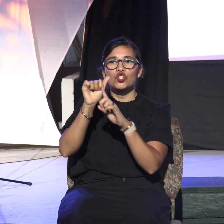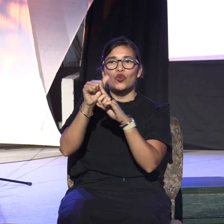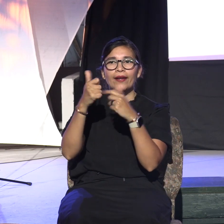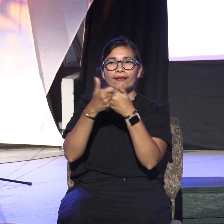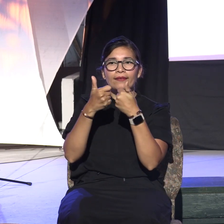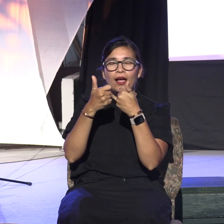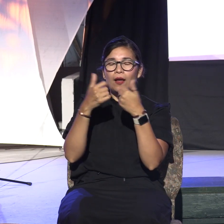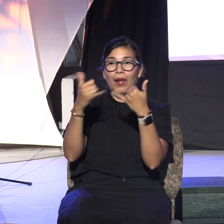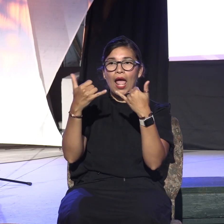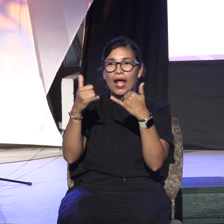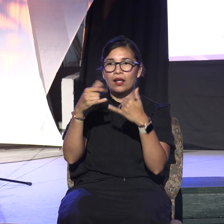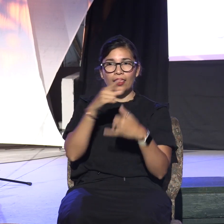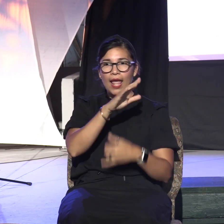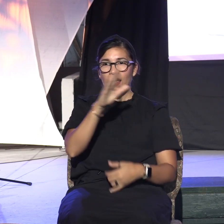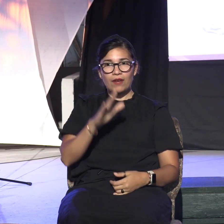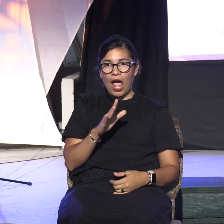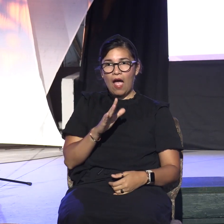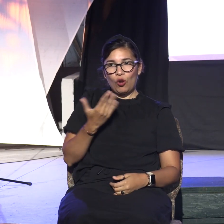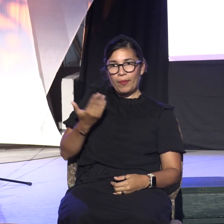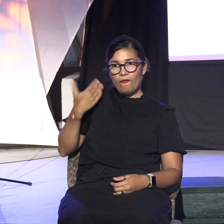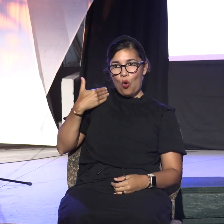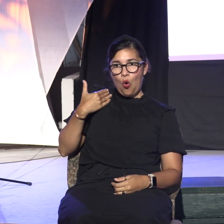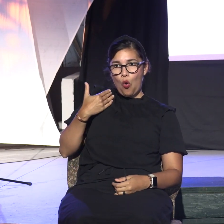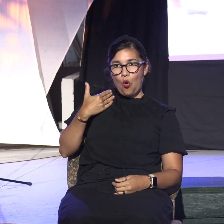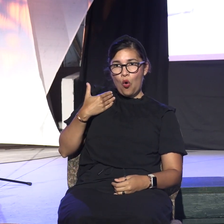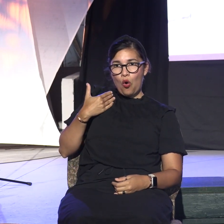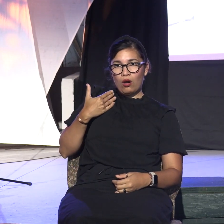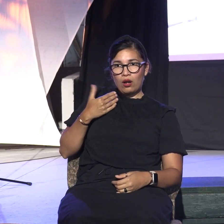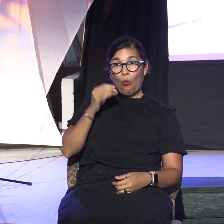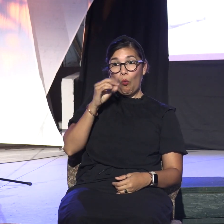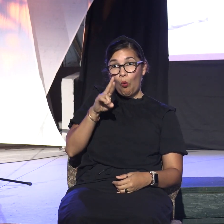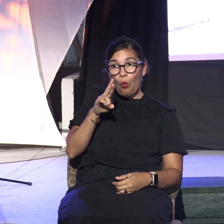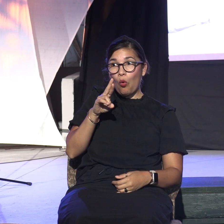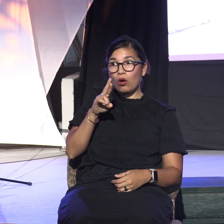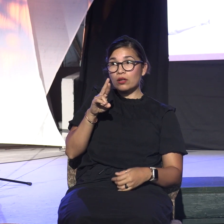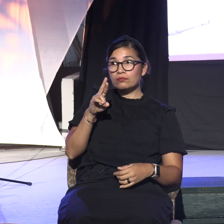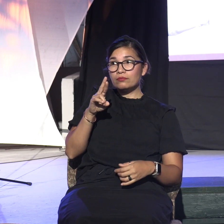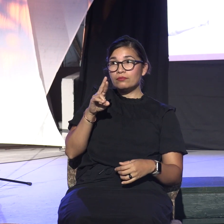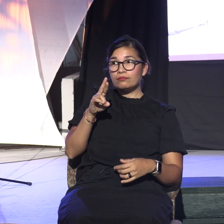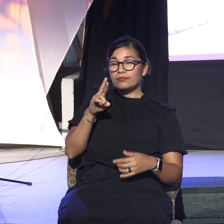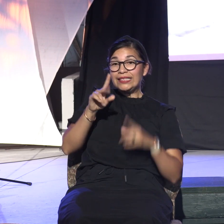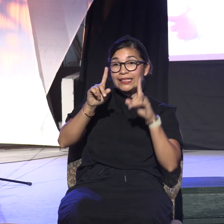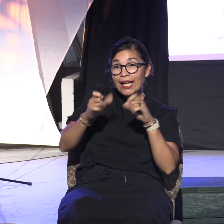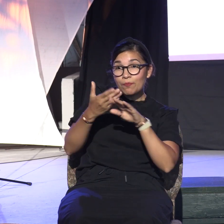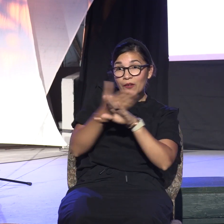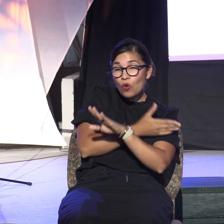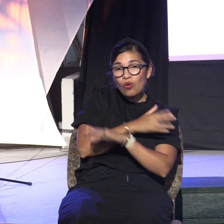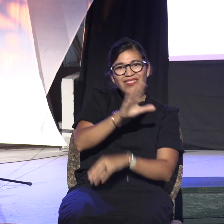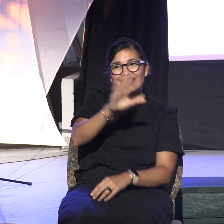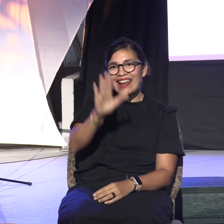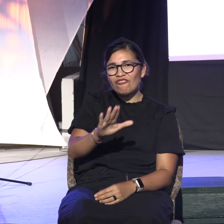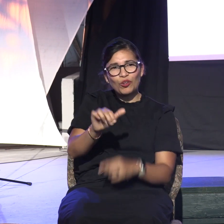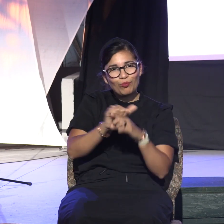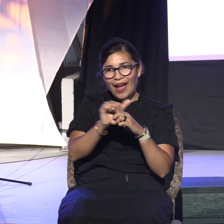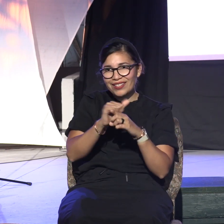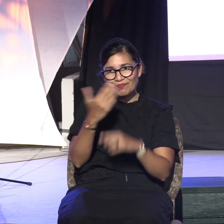even practiced it in practice, and yet he called this complicated trick